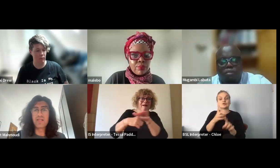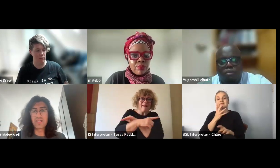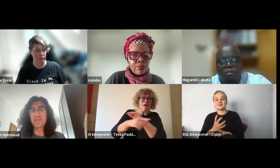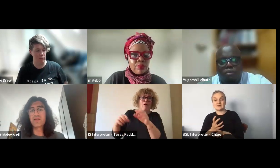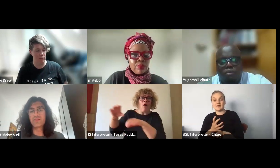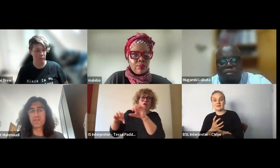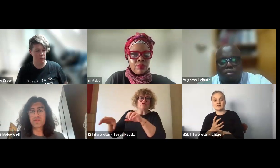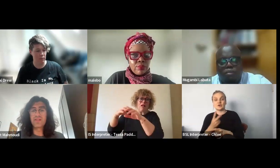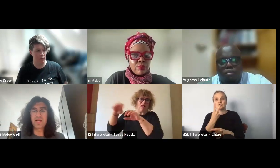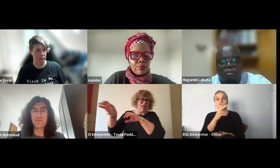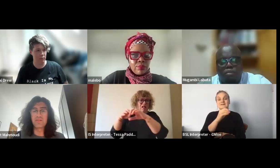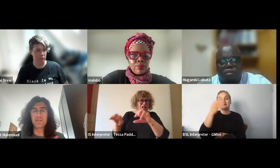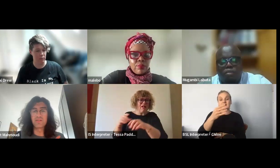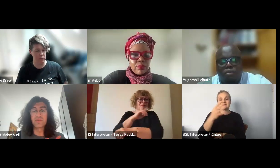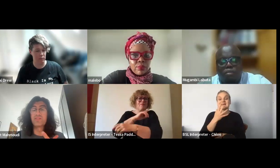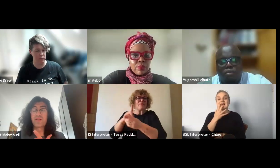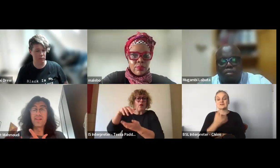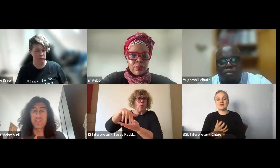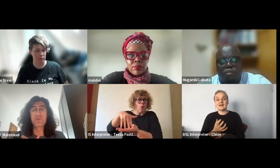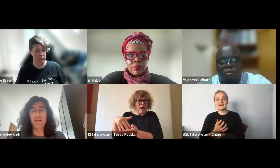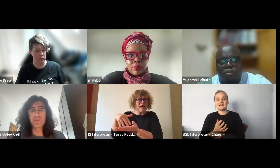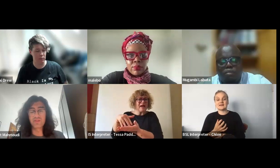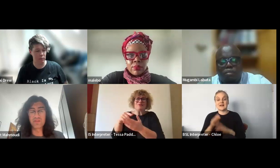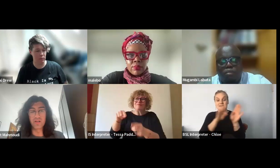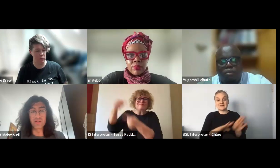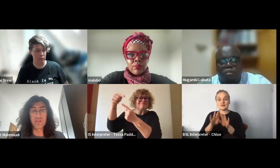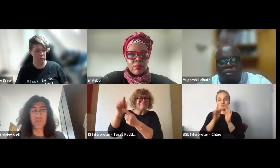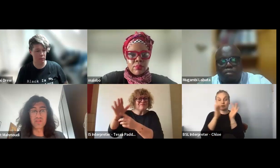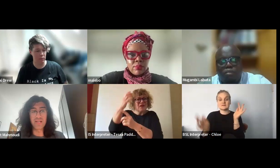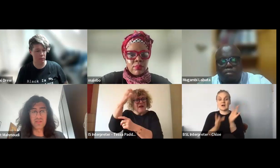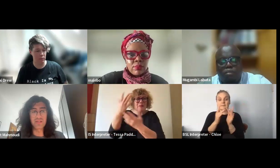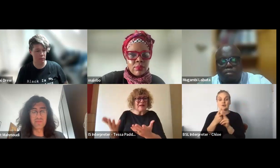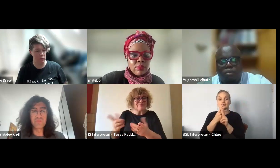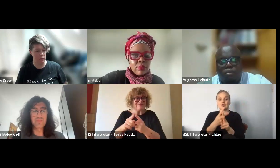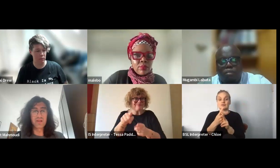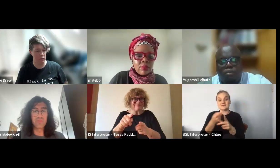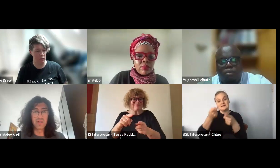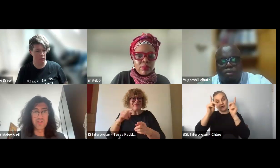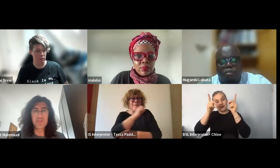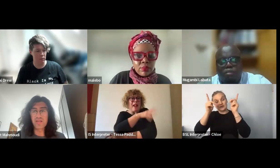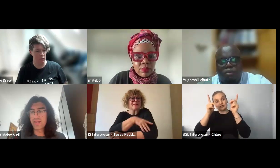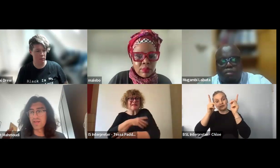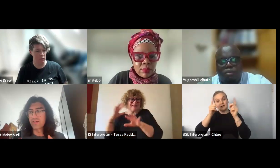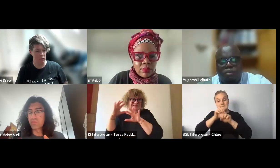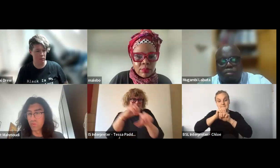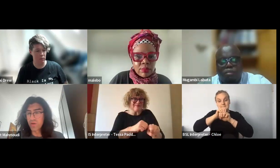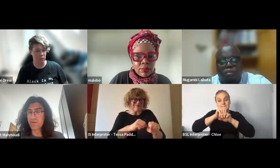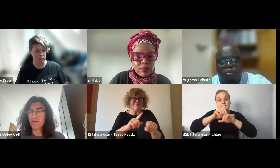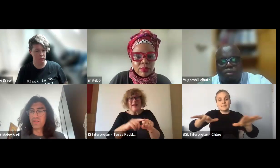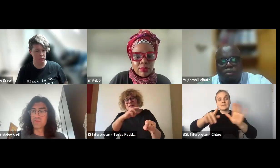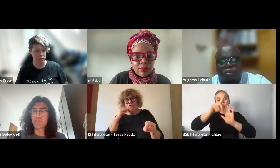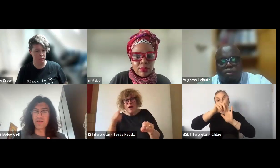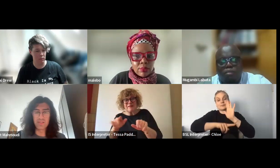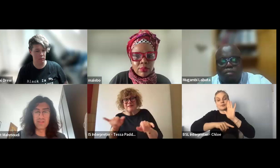In 2019, the Israeli National Cyber Security Directorate published a